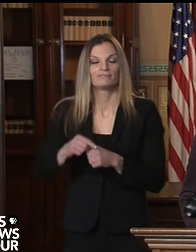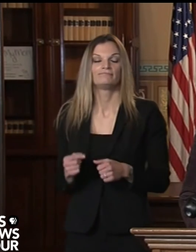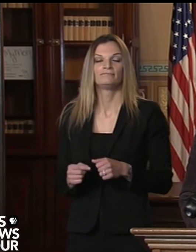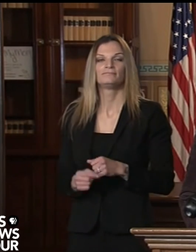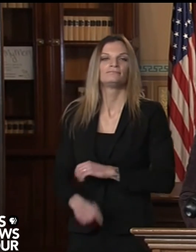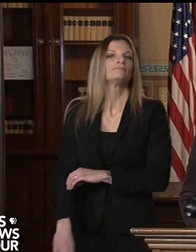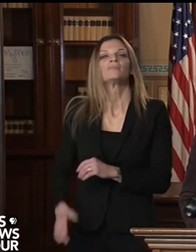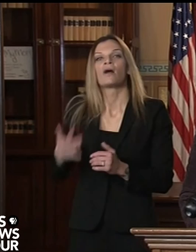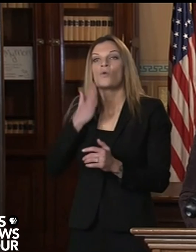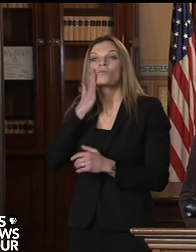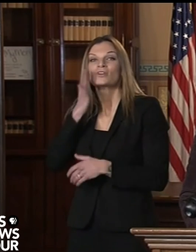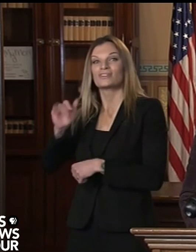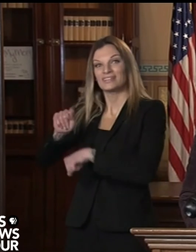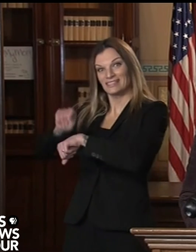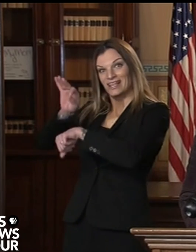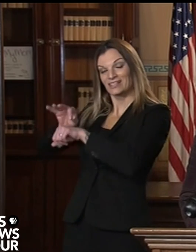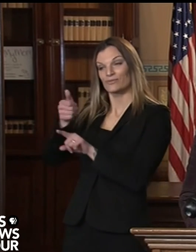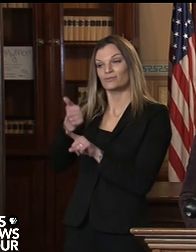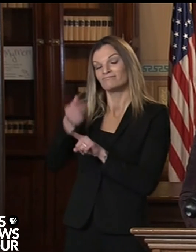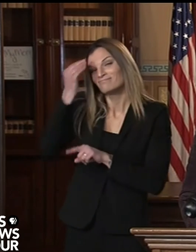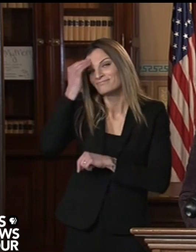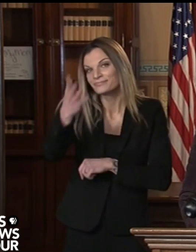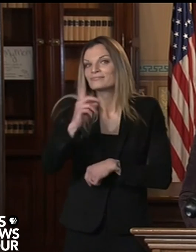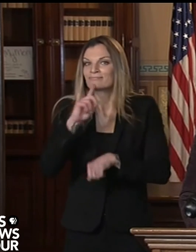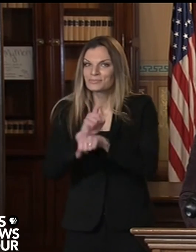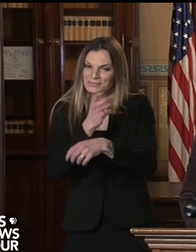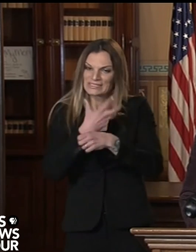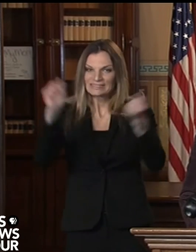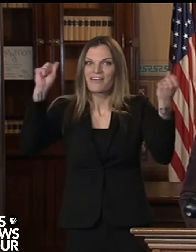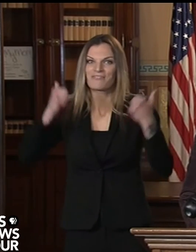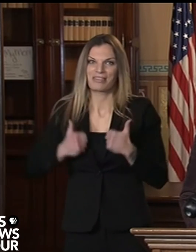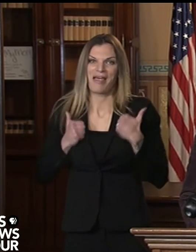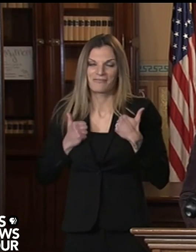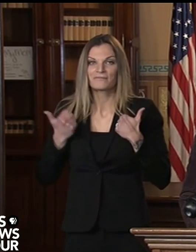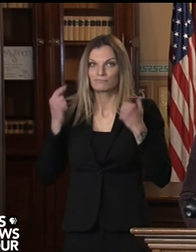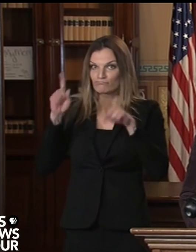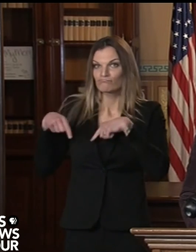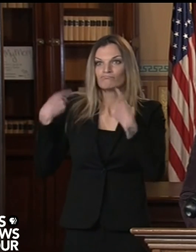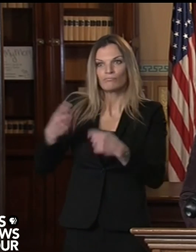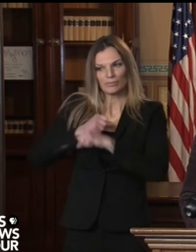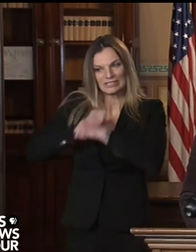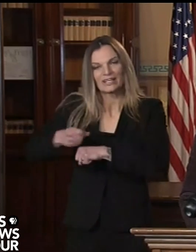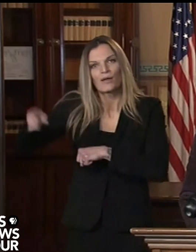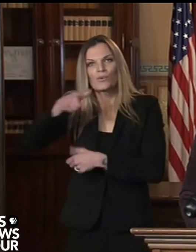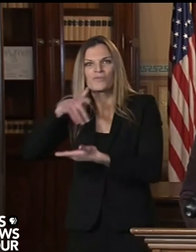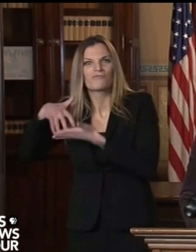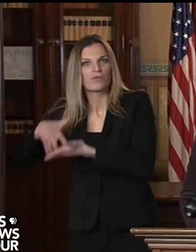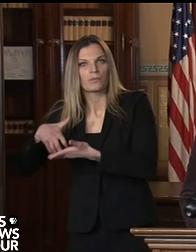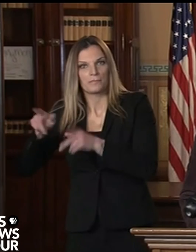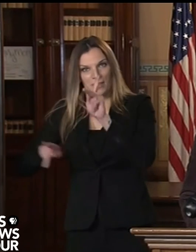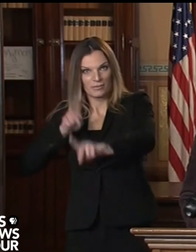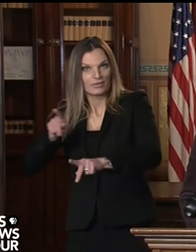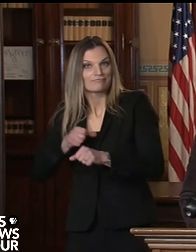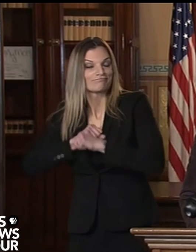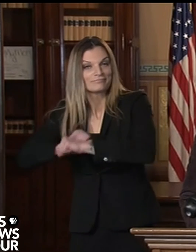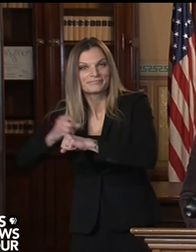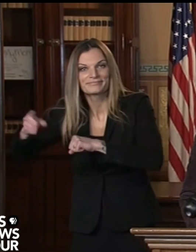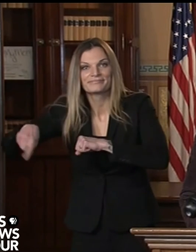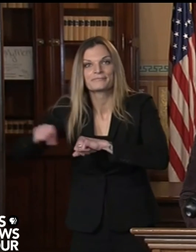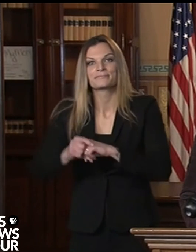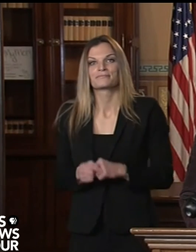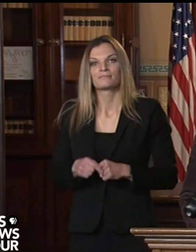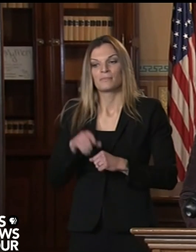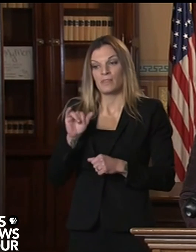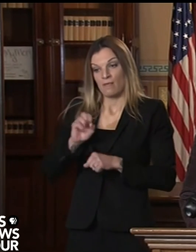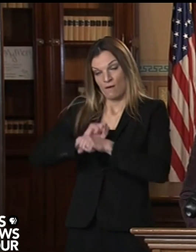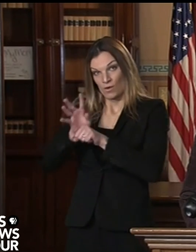taken have saved lives and protected our most vulnerable populations. We've helped reduce the number of